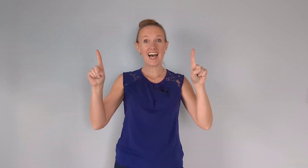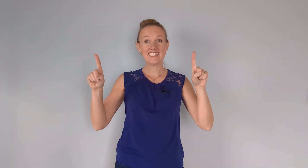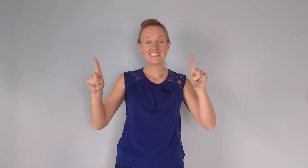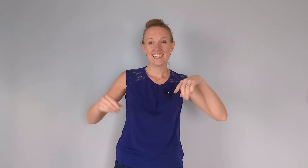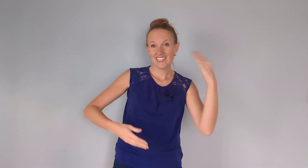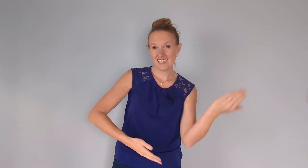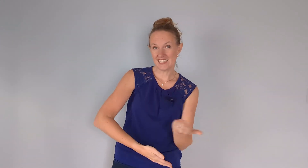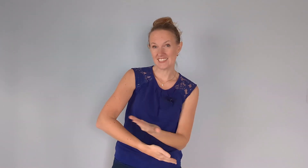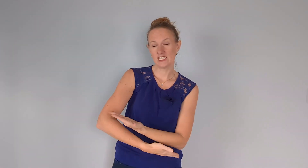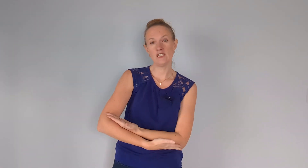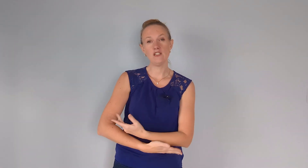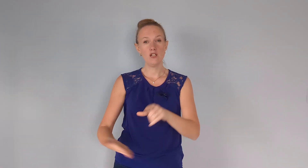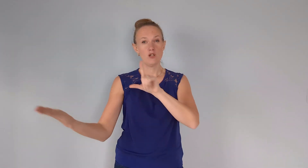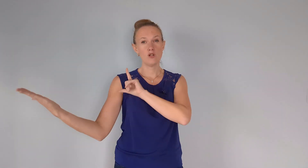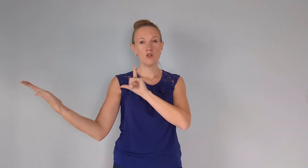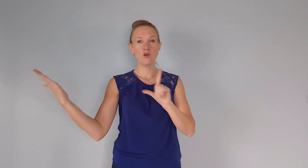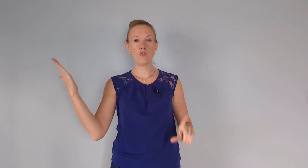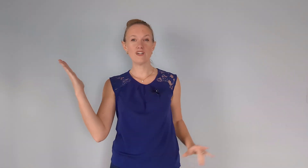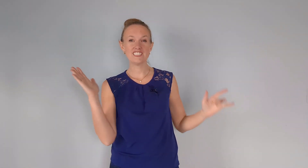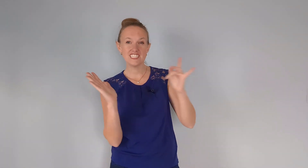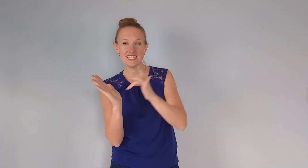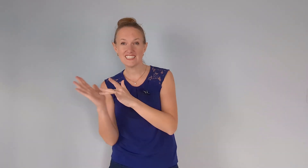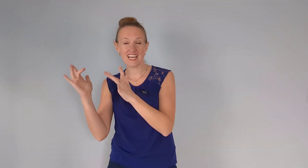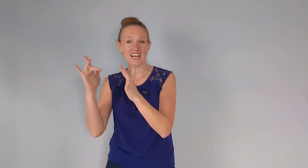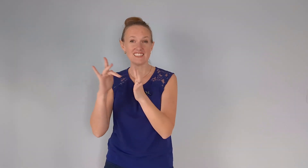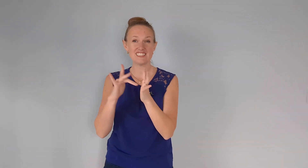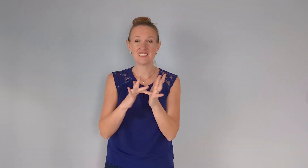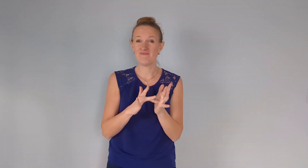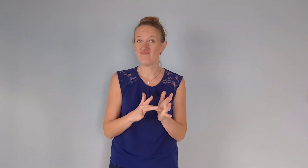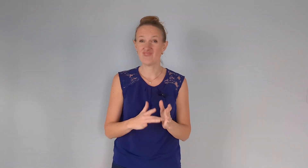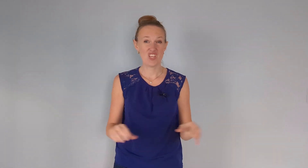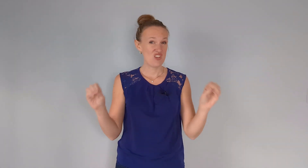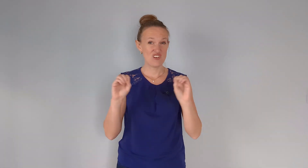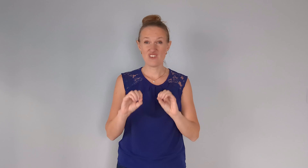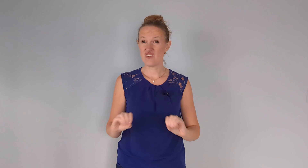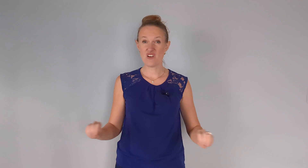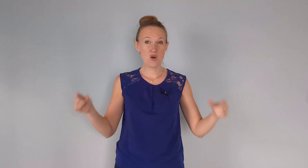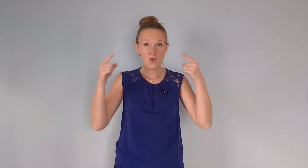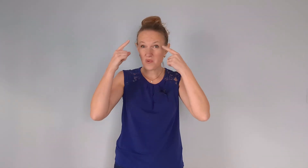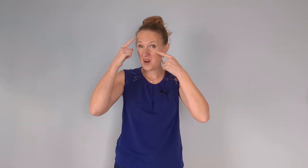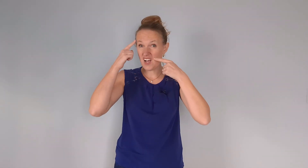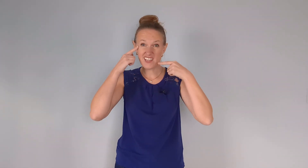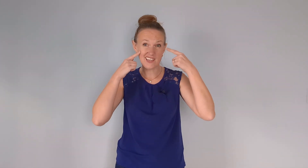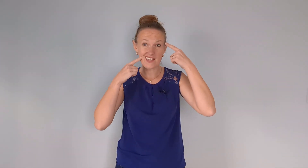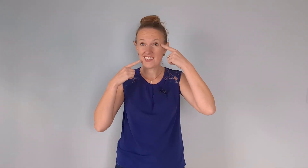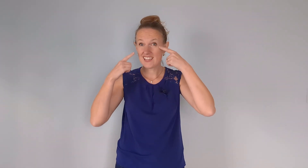But little Lord Jesus, no crying